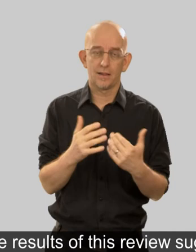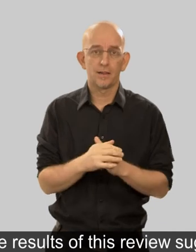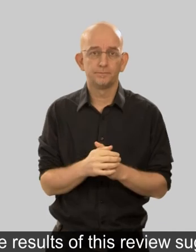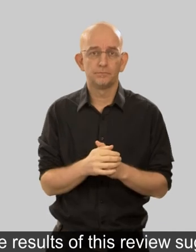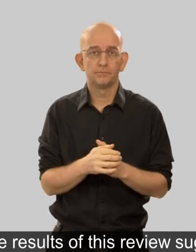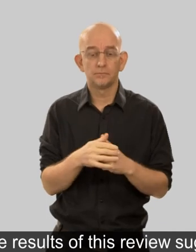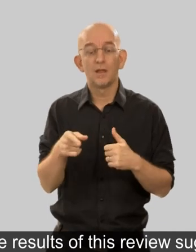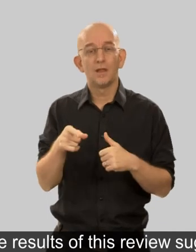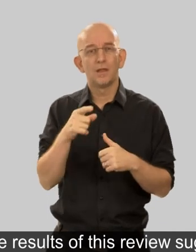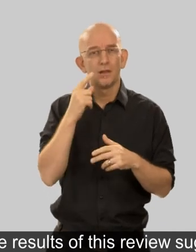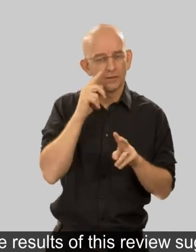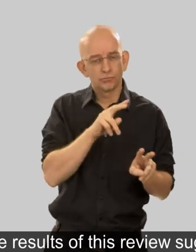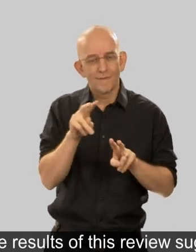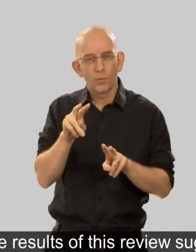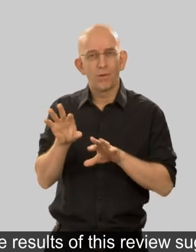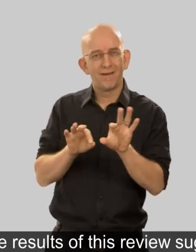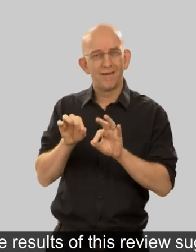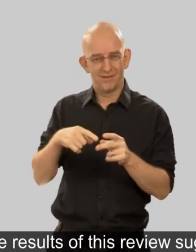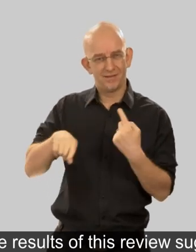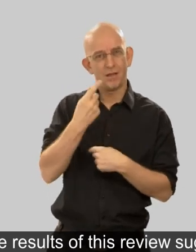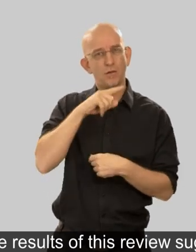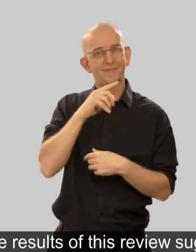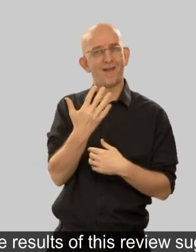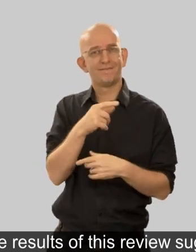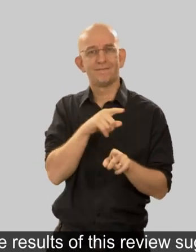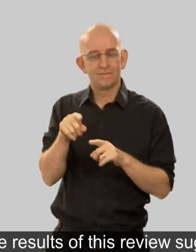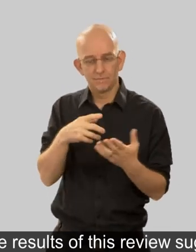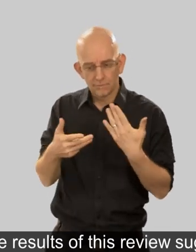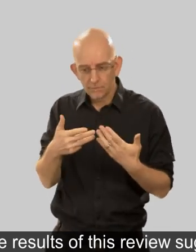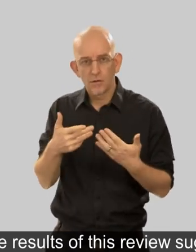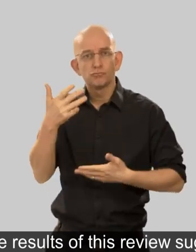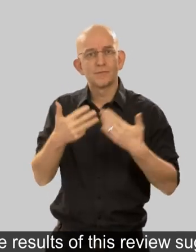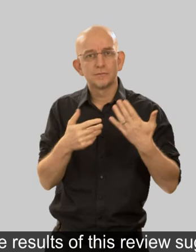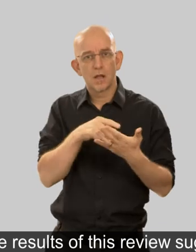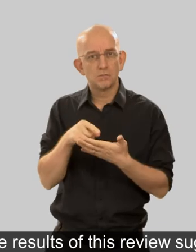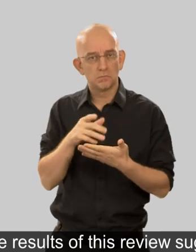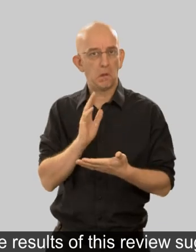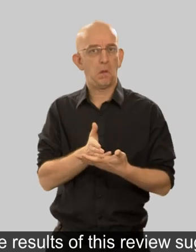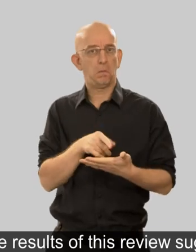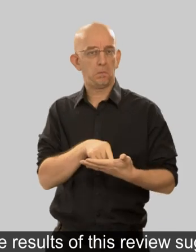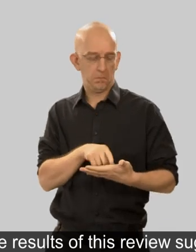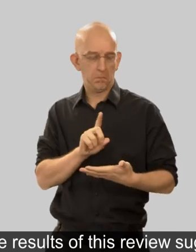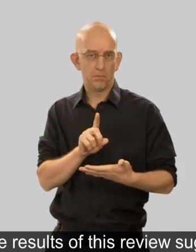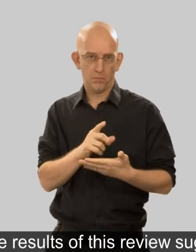Number 10. The results of this review suggest that significant numbers of